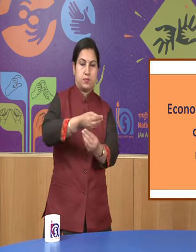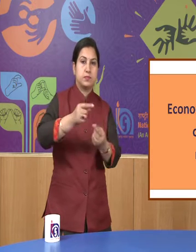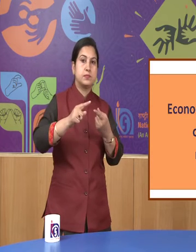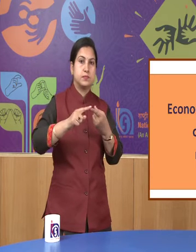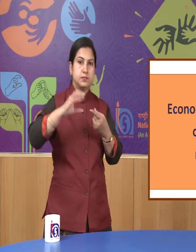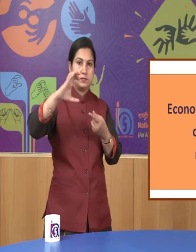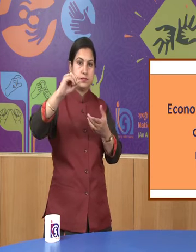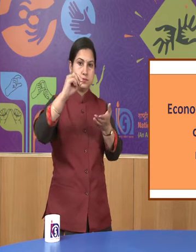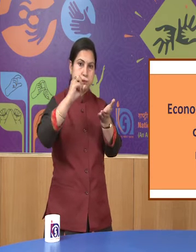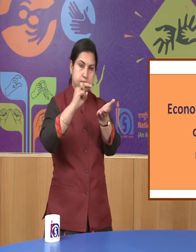economic causes.